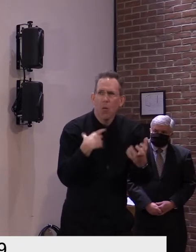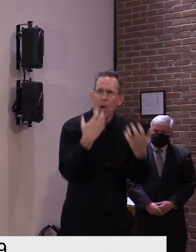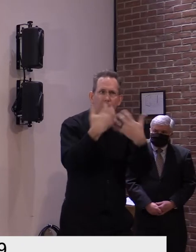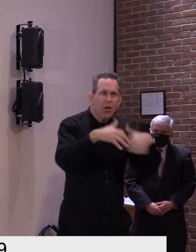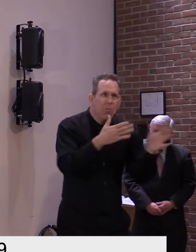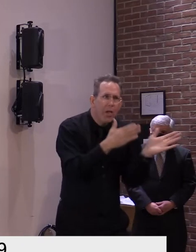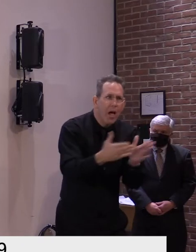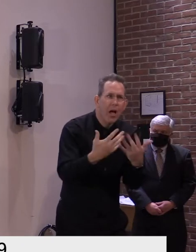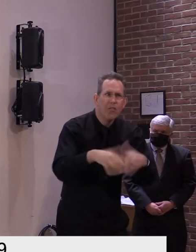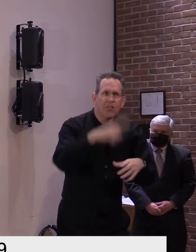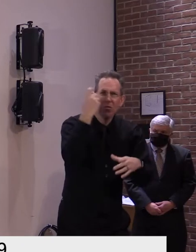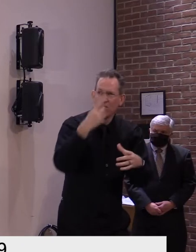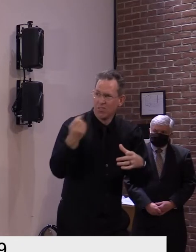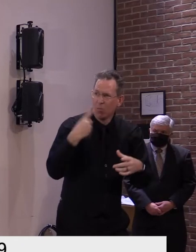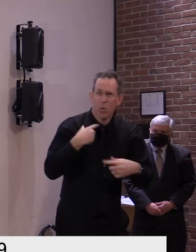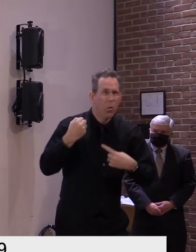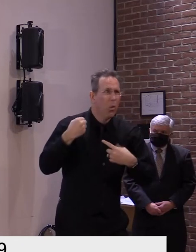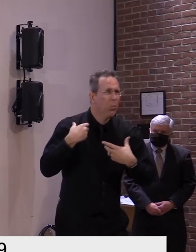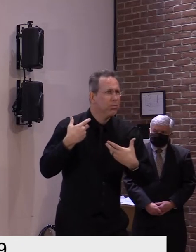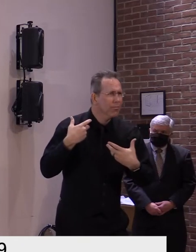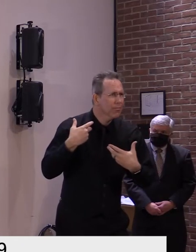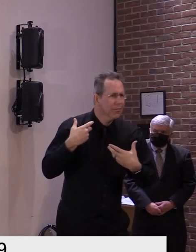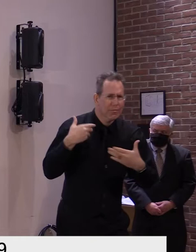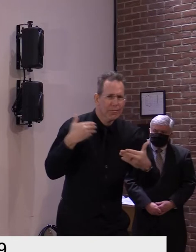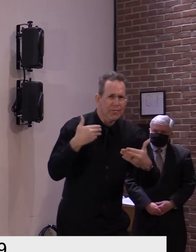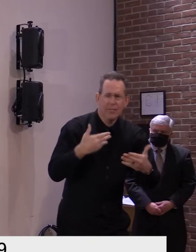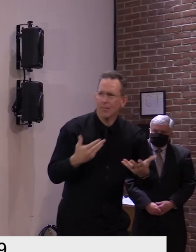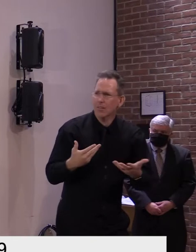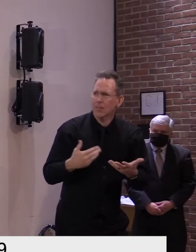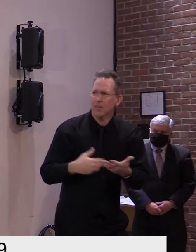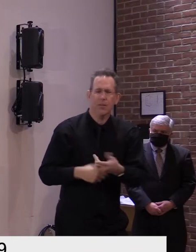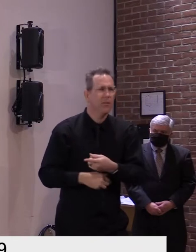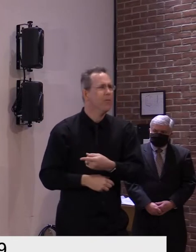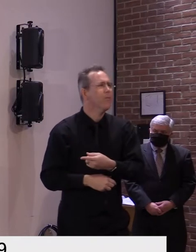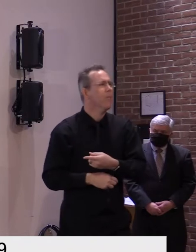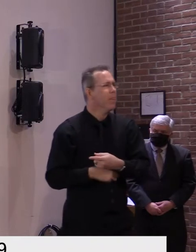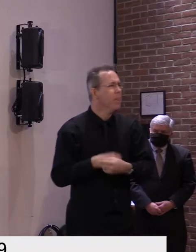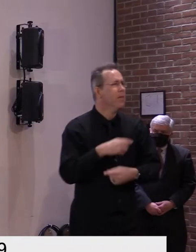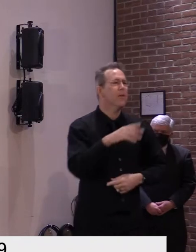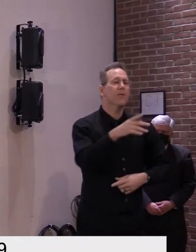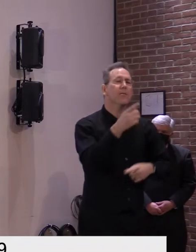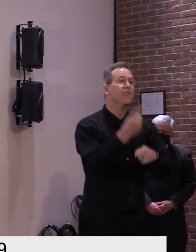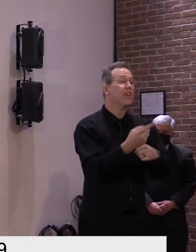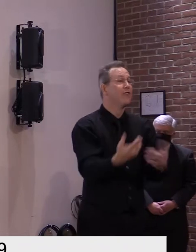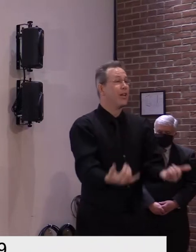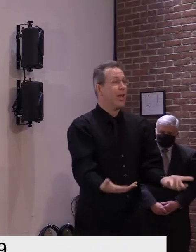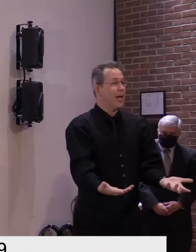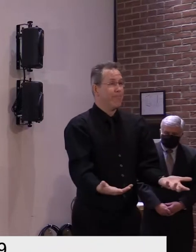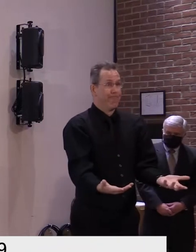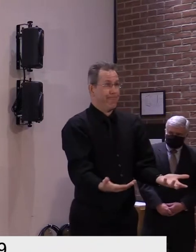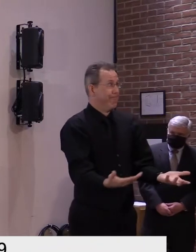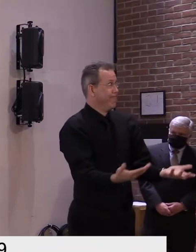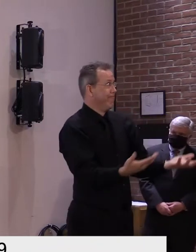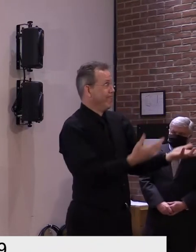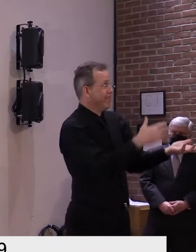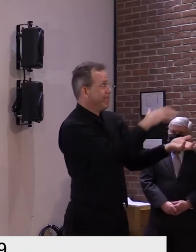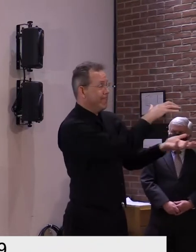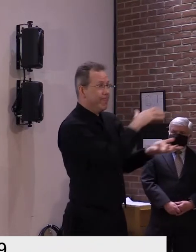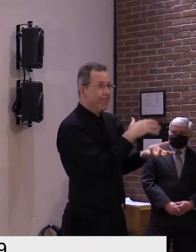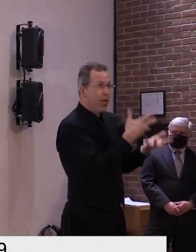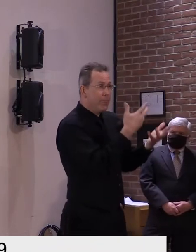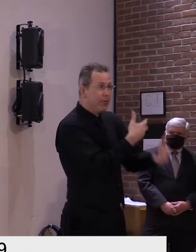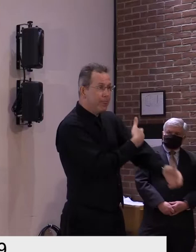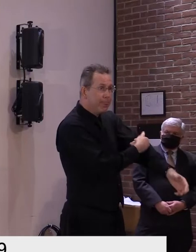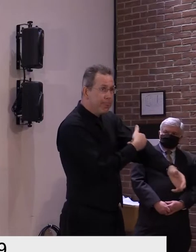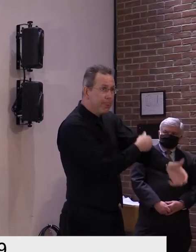supply that we're seeing, and if everything fits together as we see it, yes. And we'll be able to lay that out